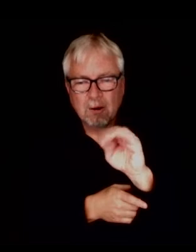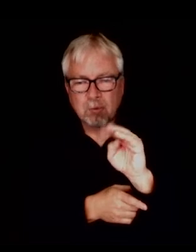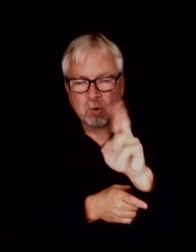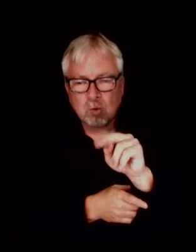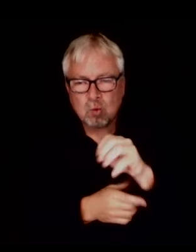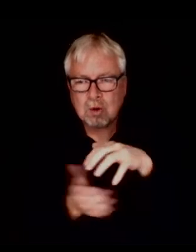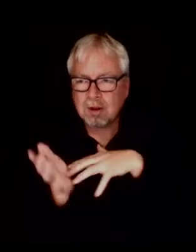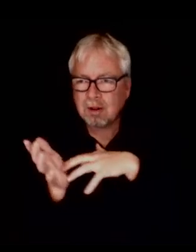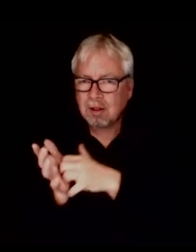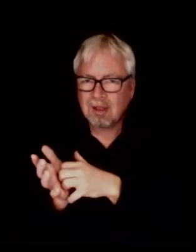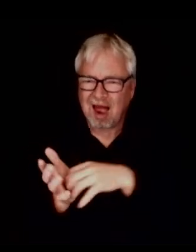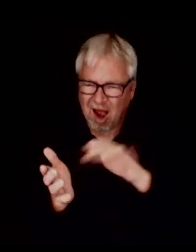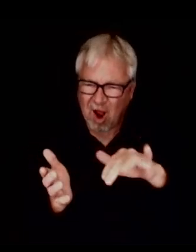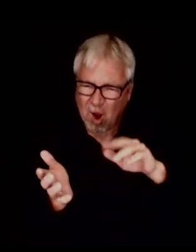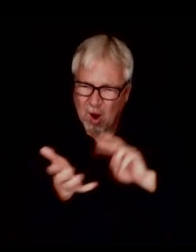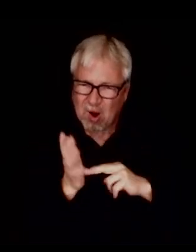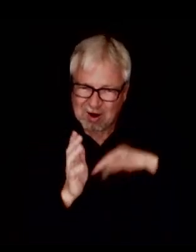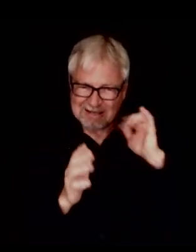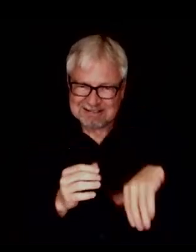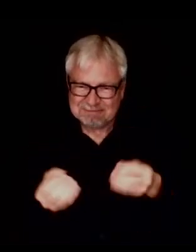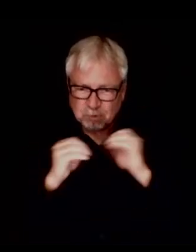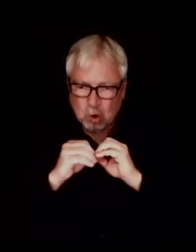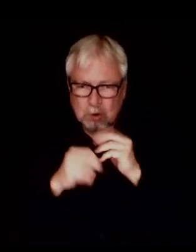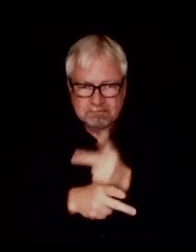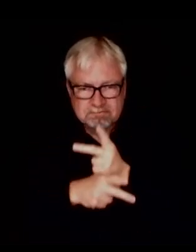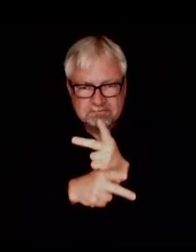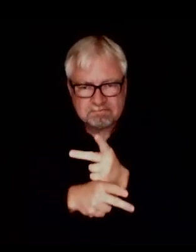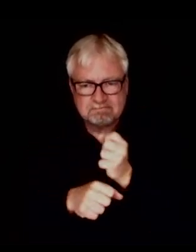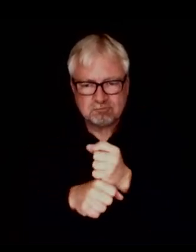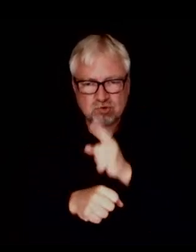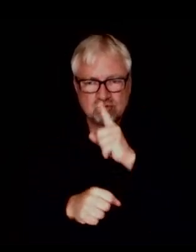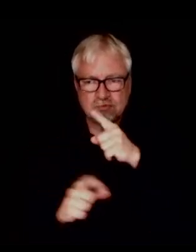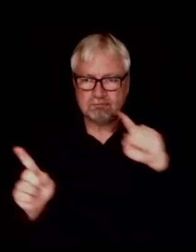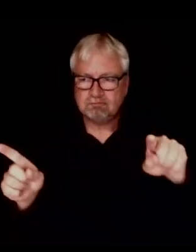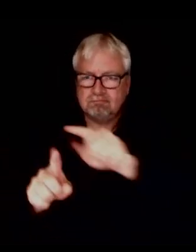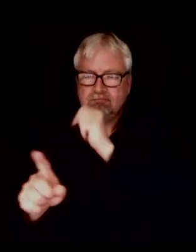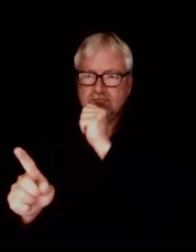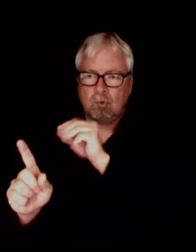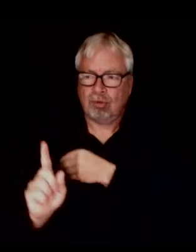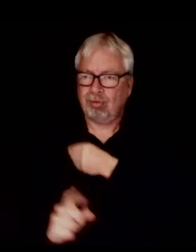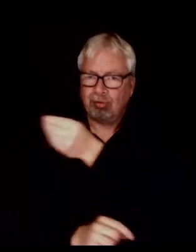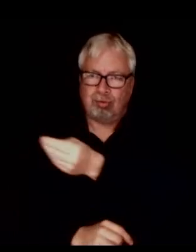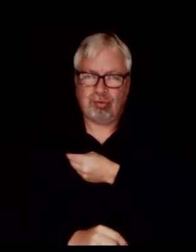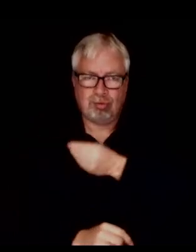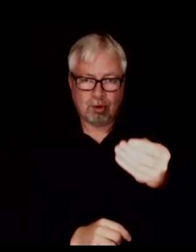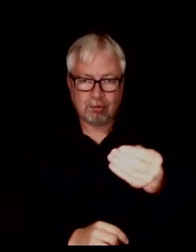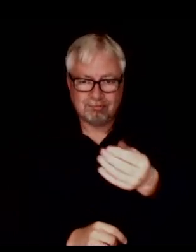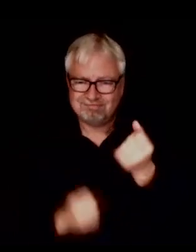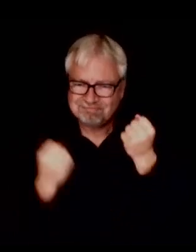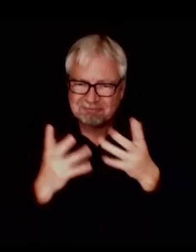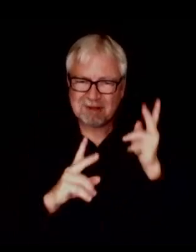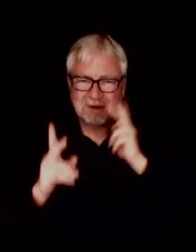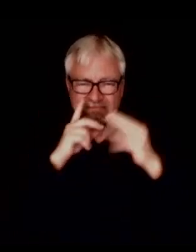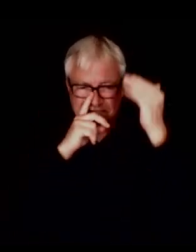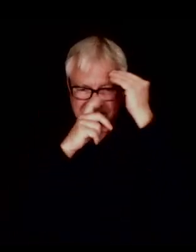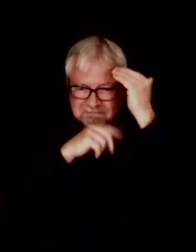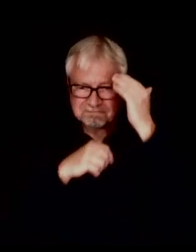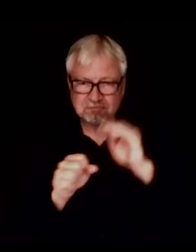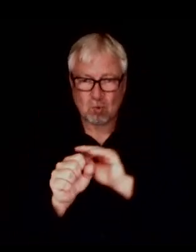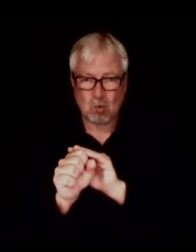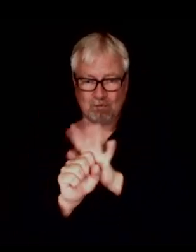of the pandemic and its many, many impacts. We are closer to the end now, but we need to hang in there a bit